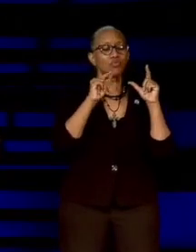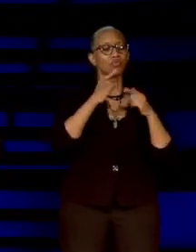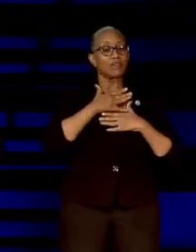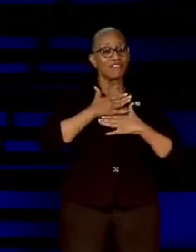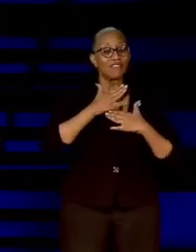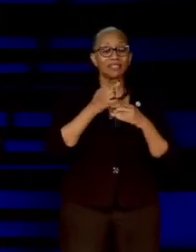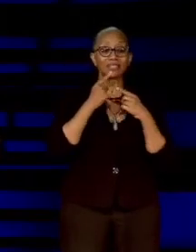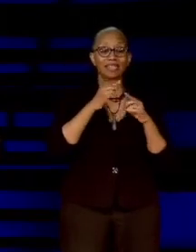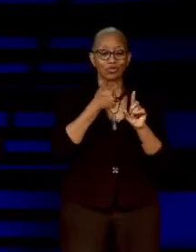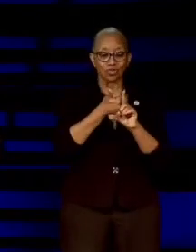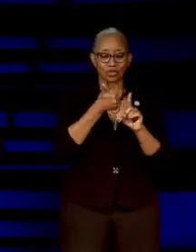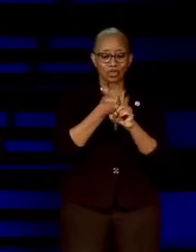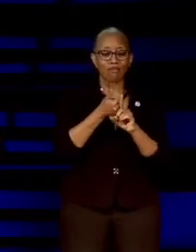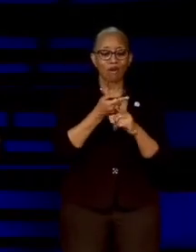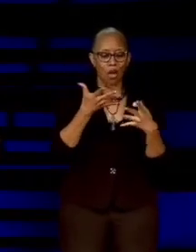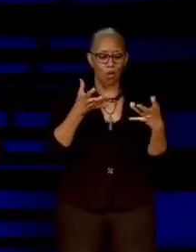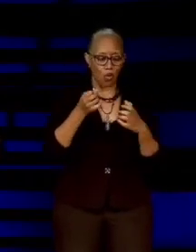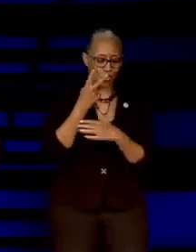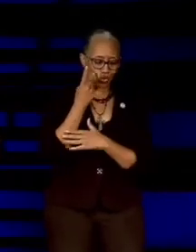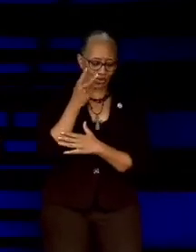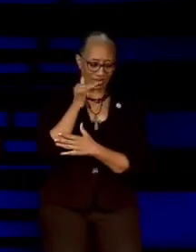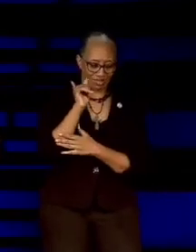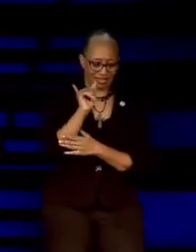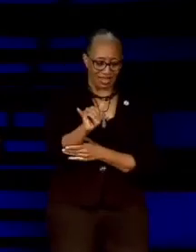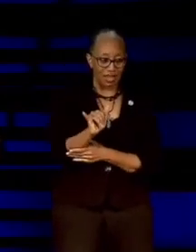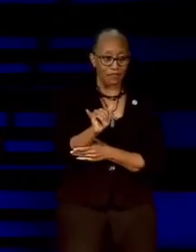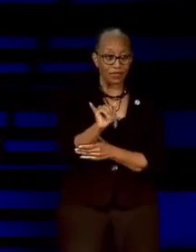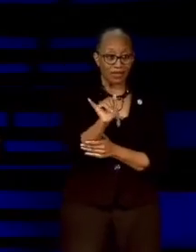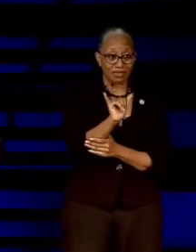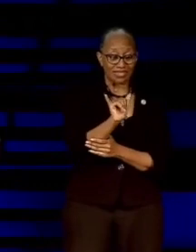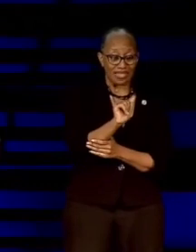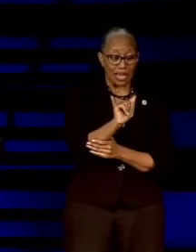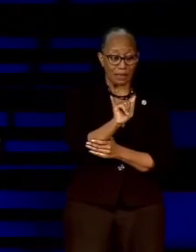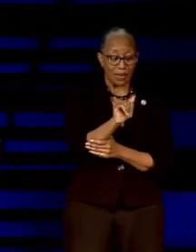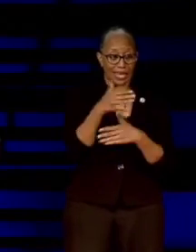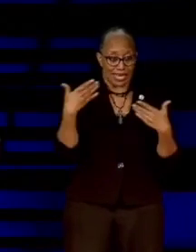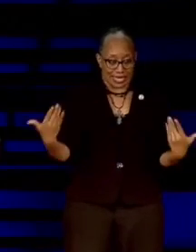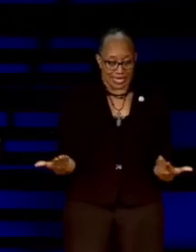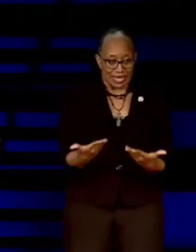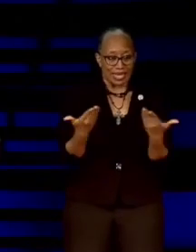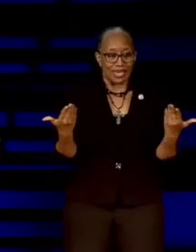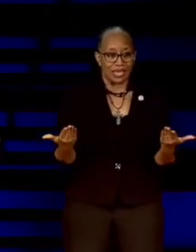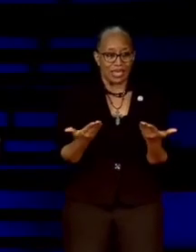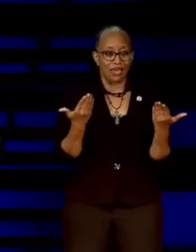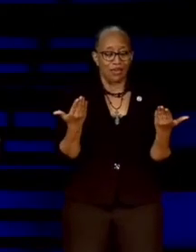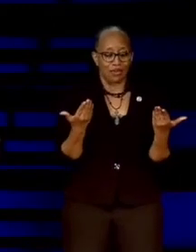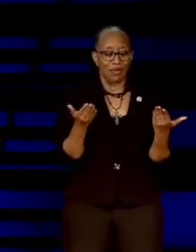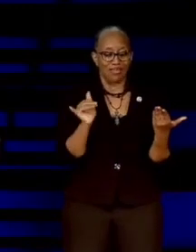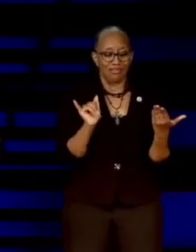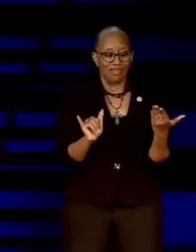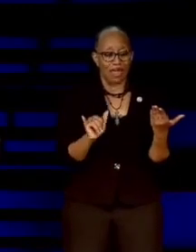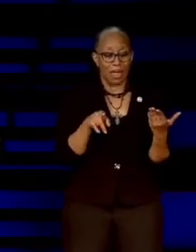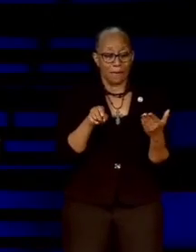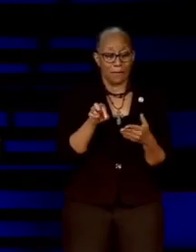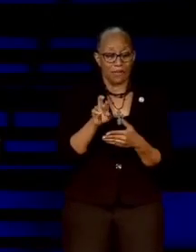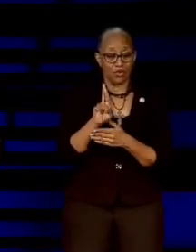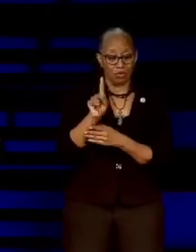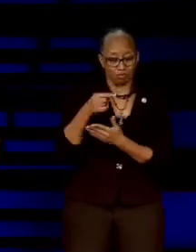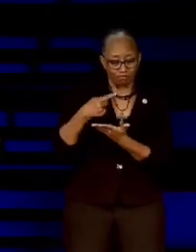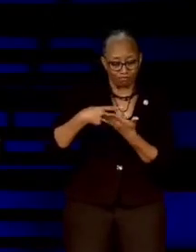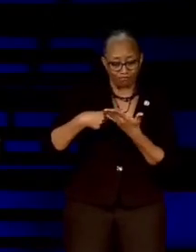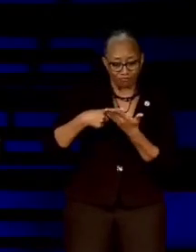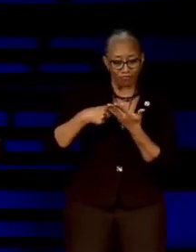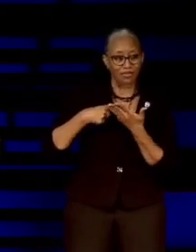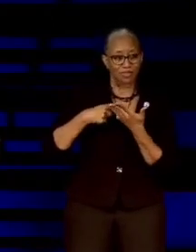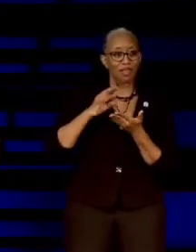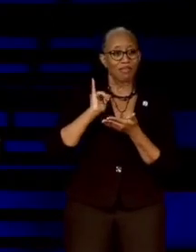it, to see that the same here-ness that Peter raises up